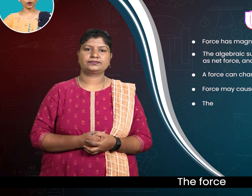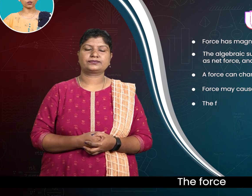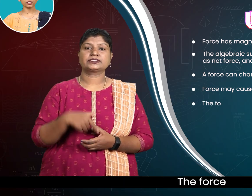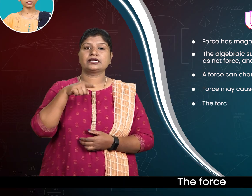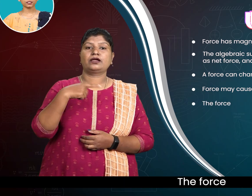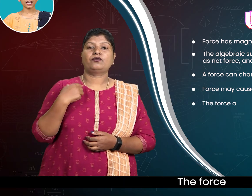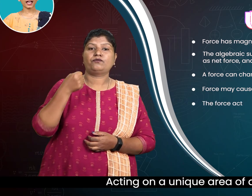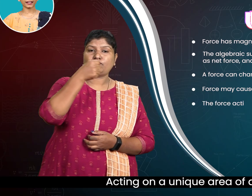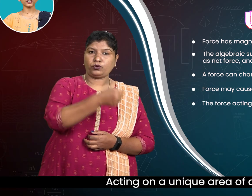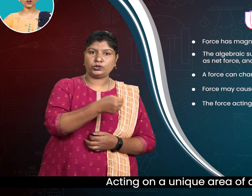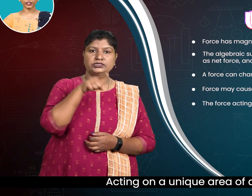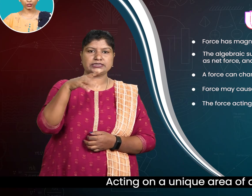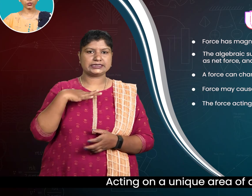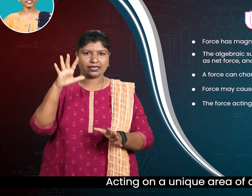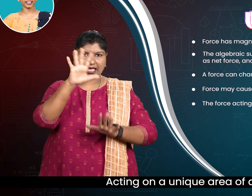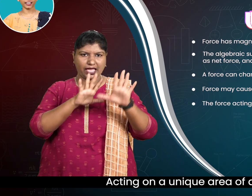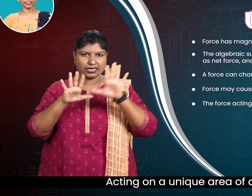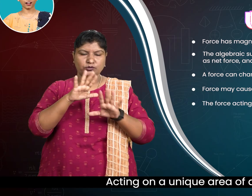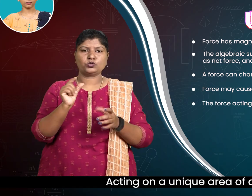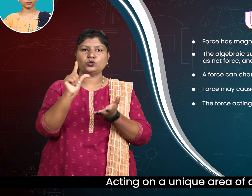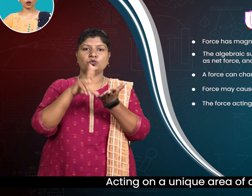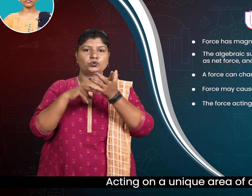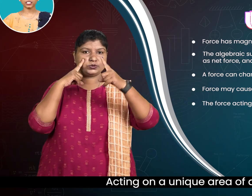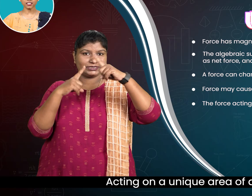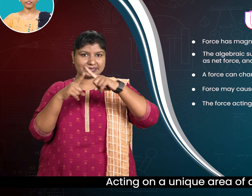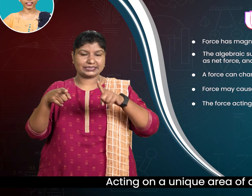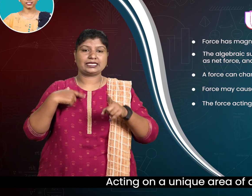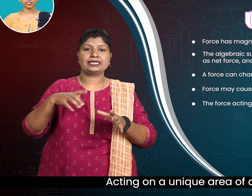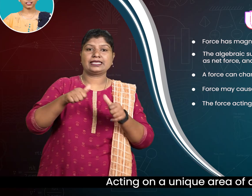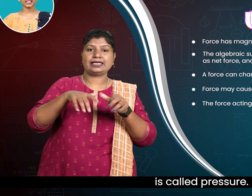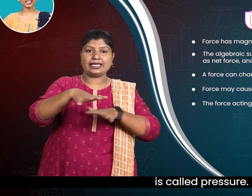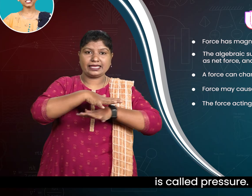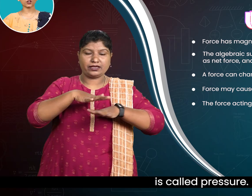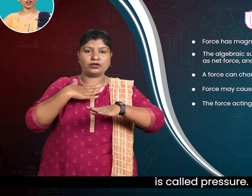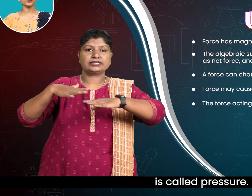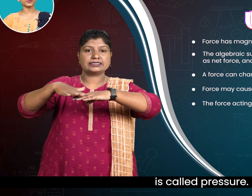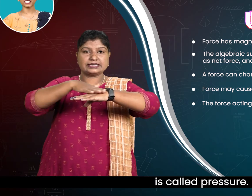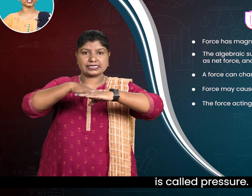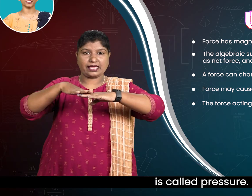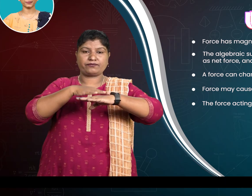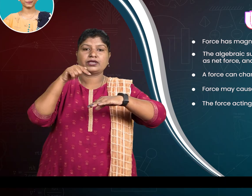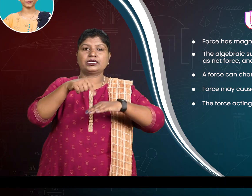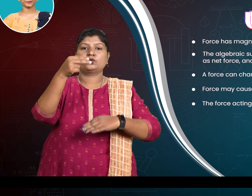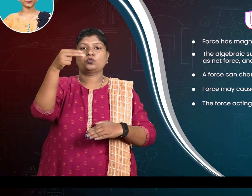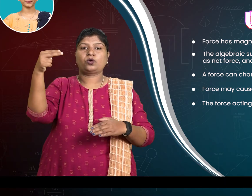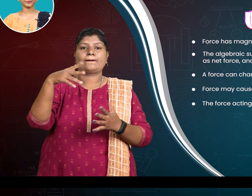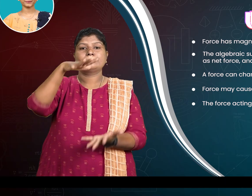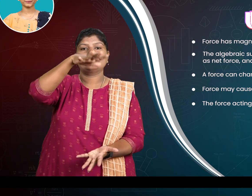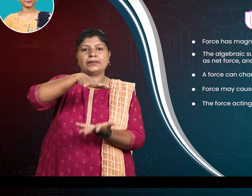A force acting on a unit area of a surface is called pressure.